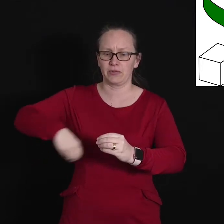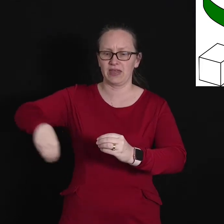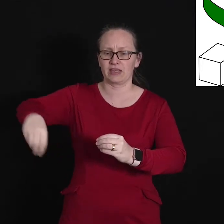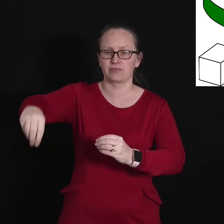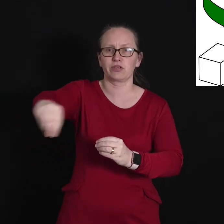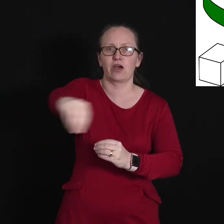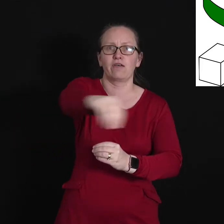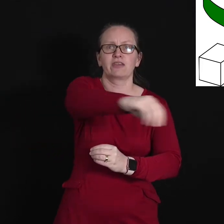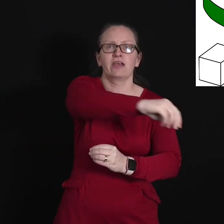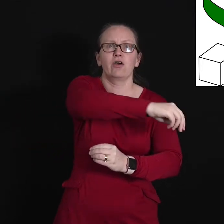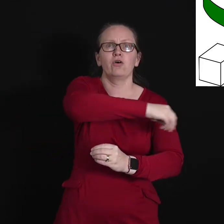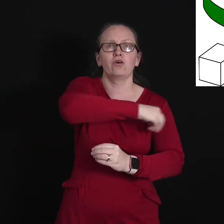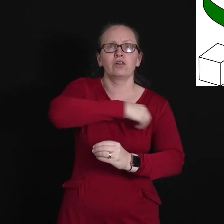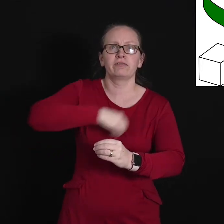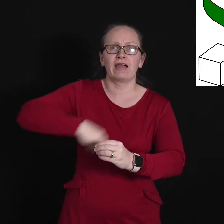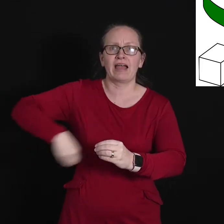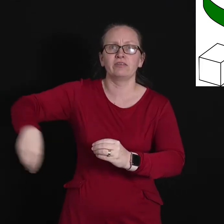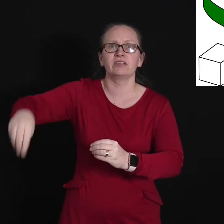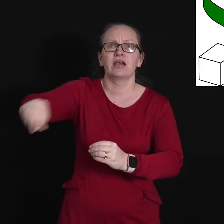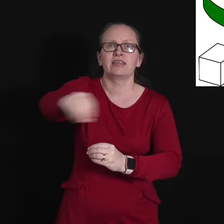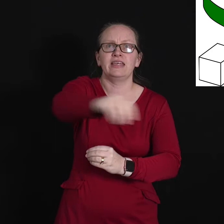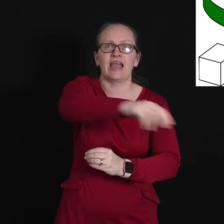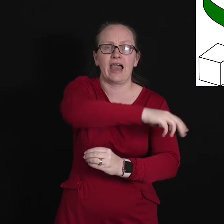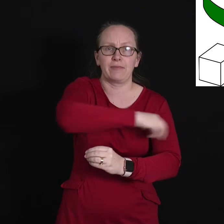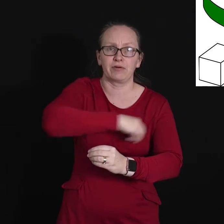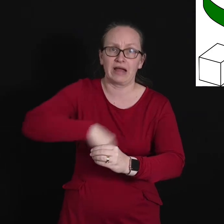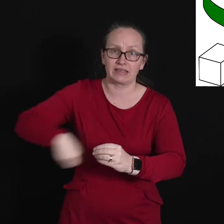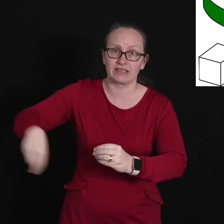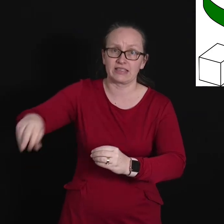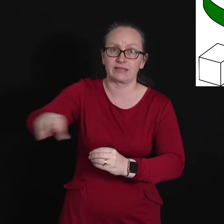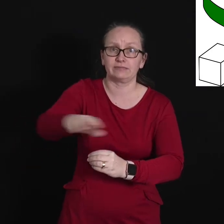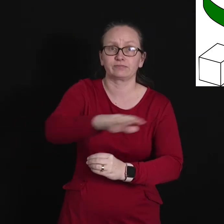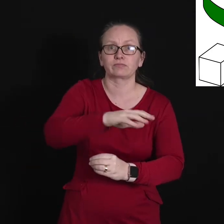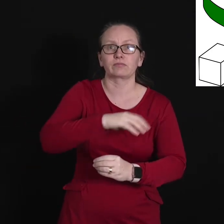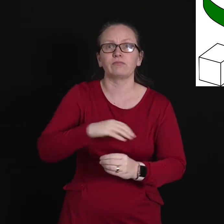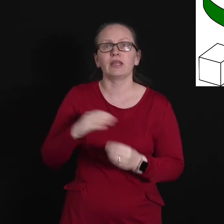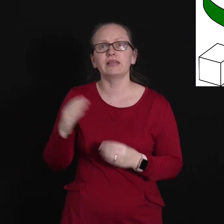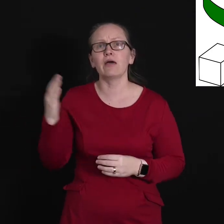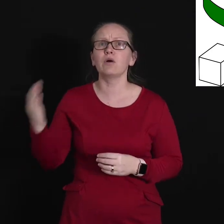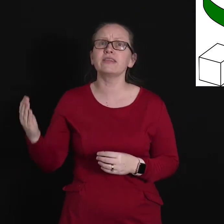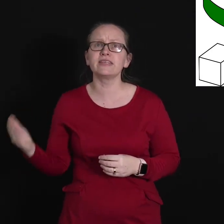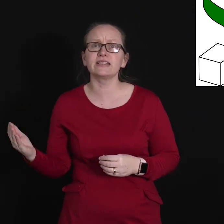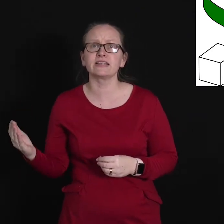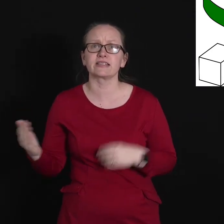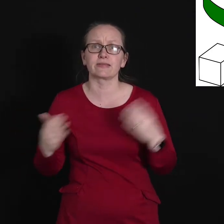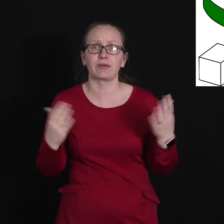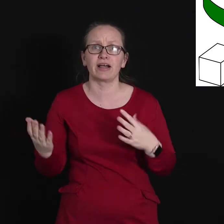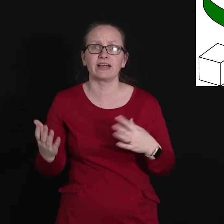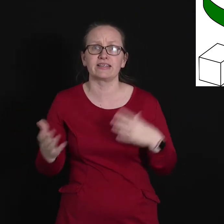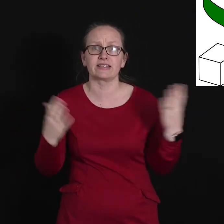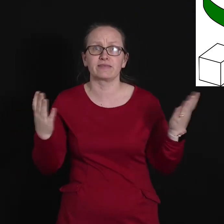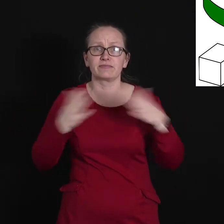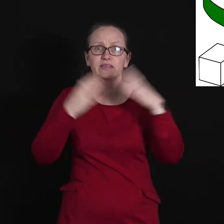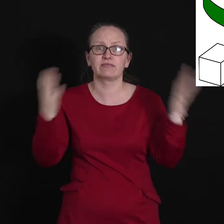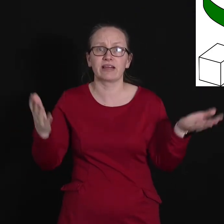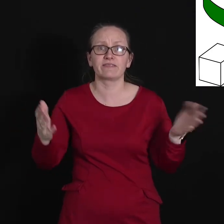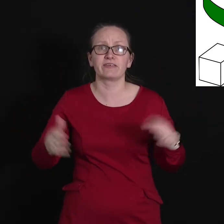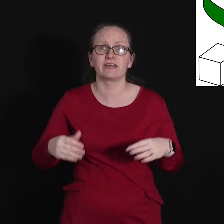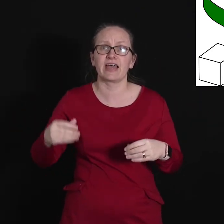being observed all around the apparatus. Now, what didn't surprise Rutherford